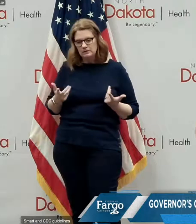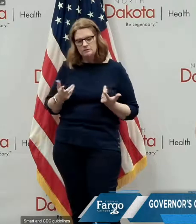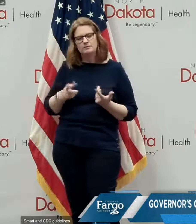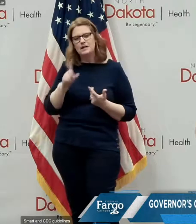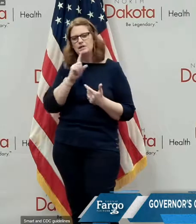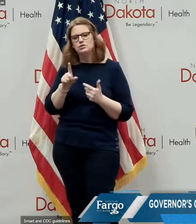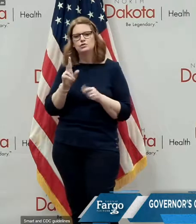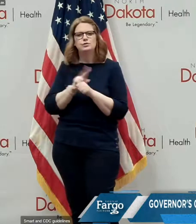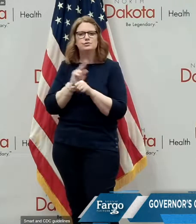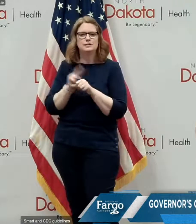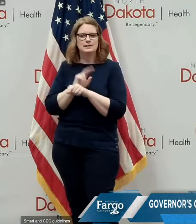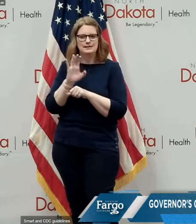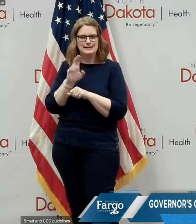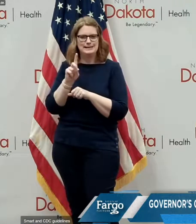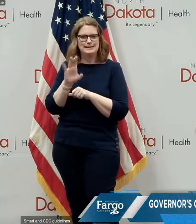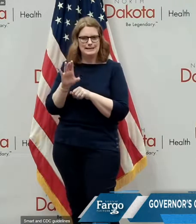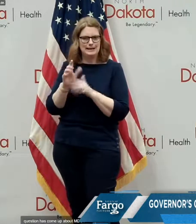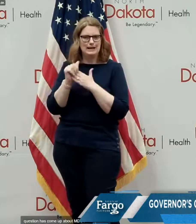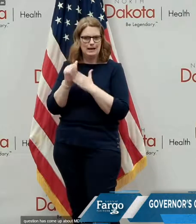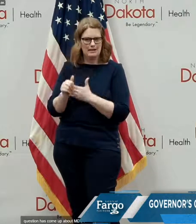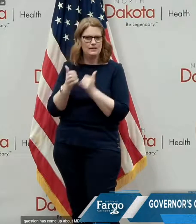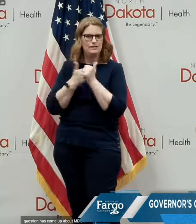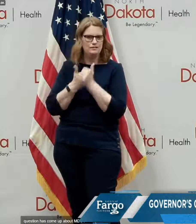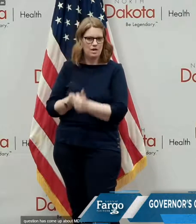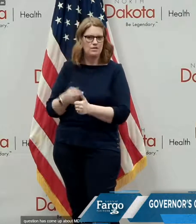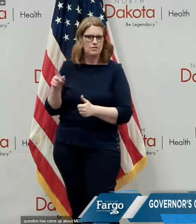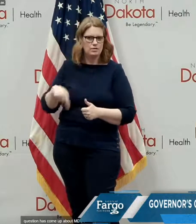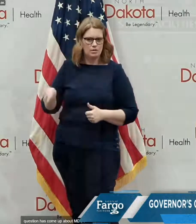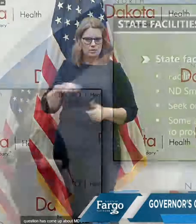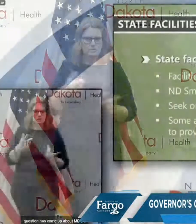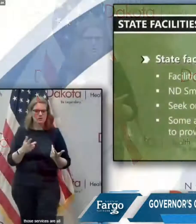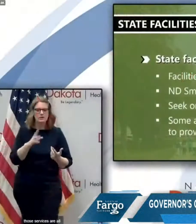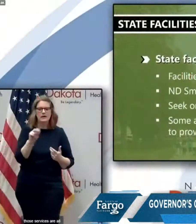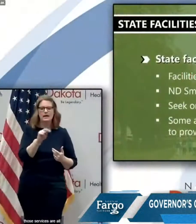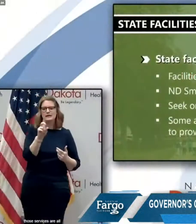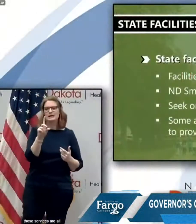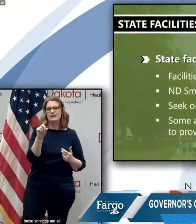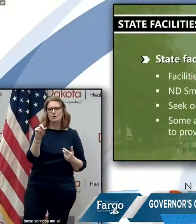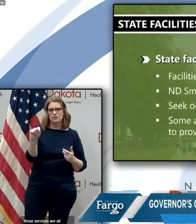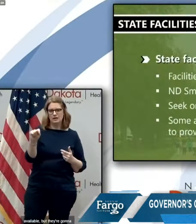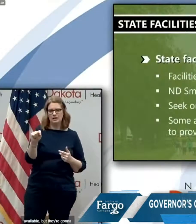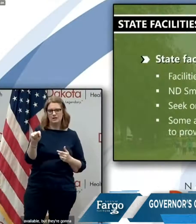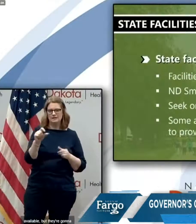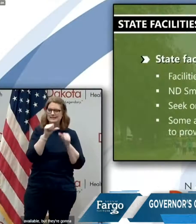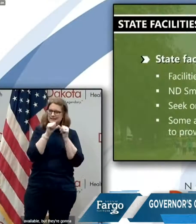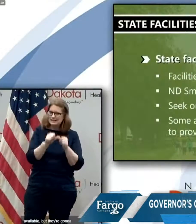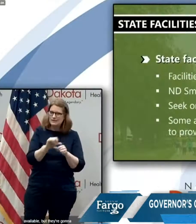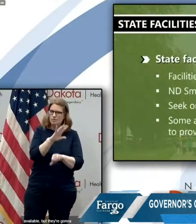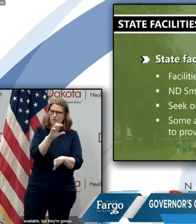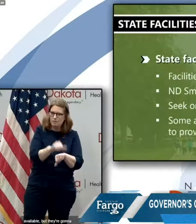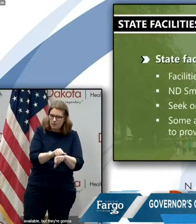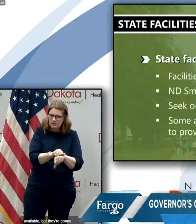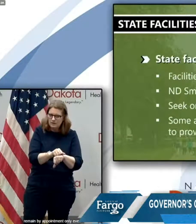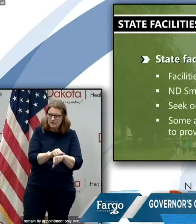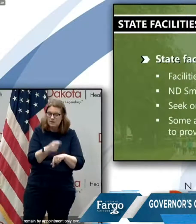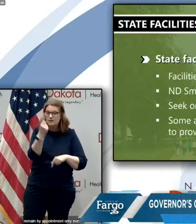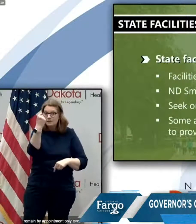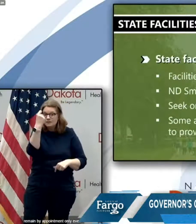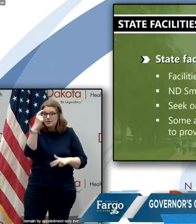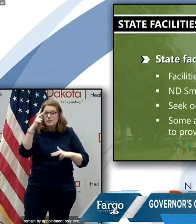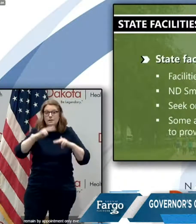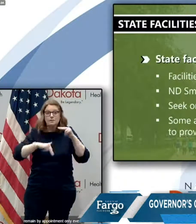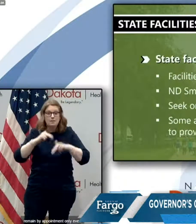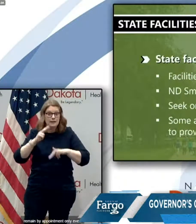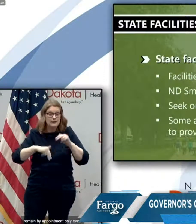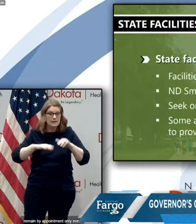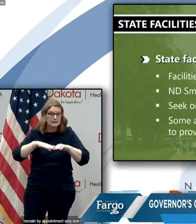NDDOT. Those services are all available, but they're going to remain by appointment only. Even though the building is open